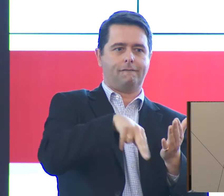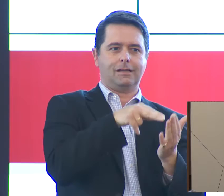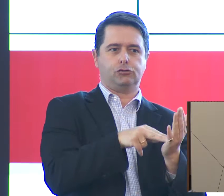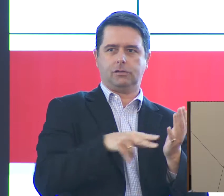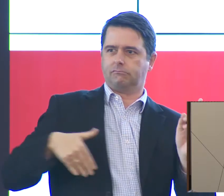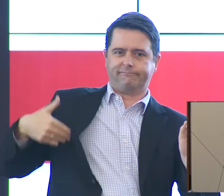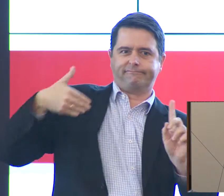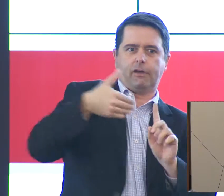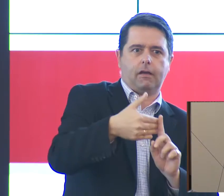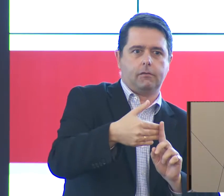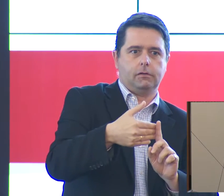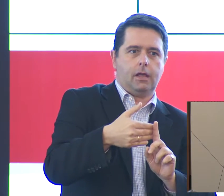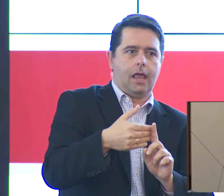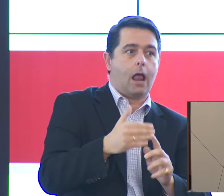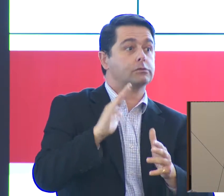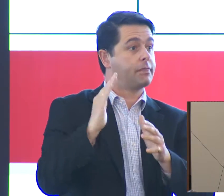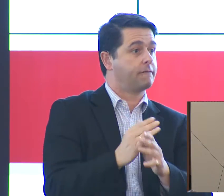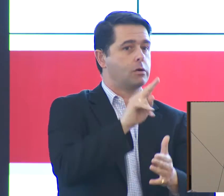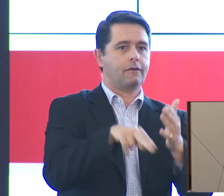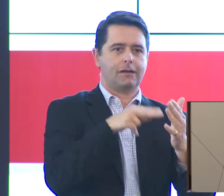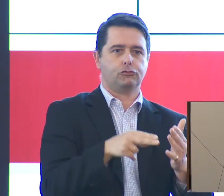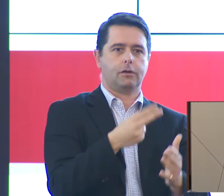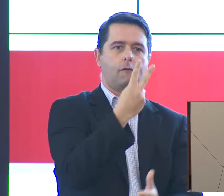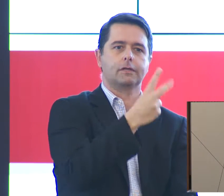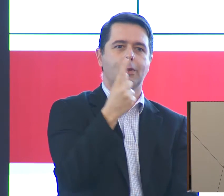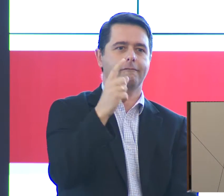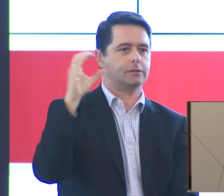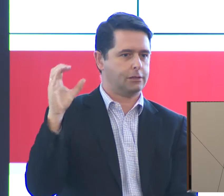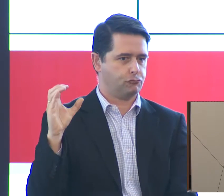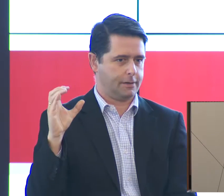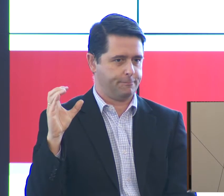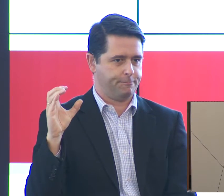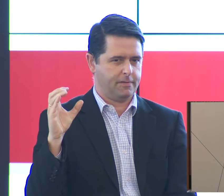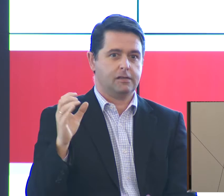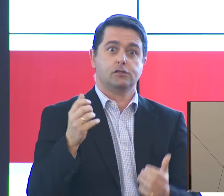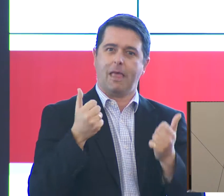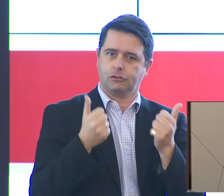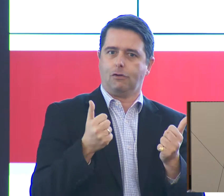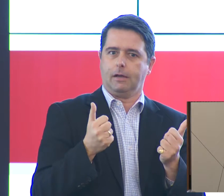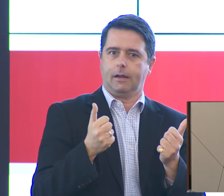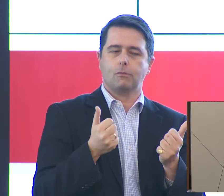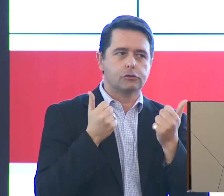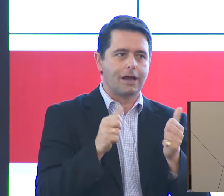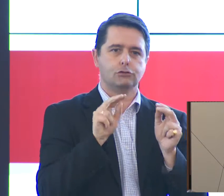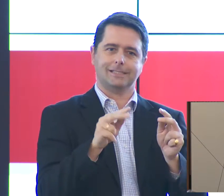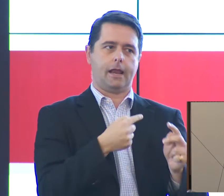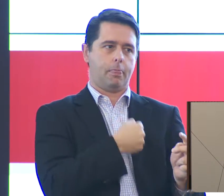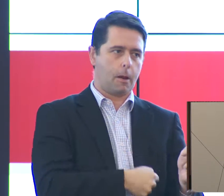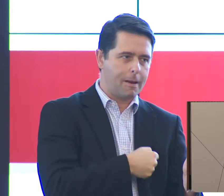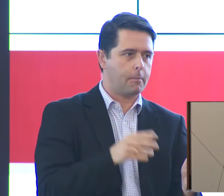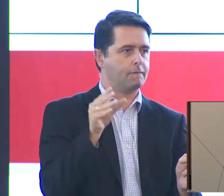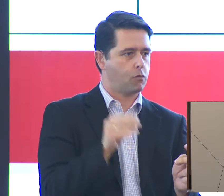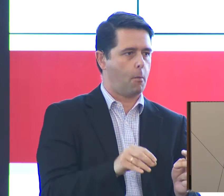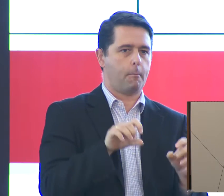It was a rights-based convention and the first rights-based convention ever of the 21st century. So that's